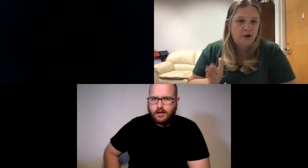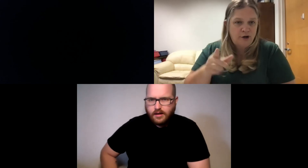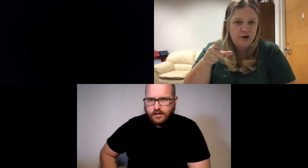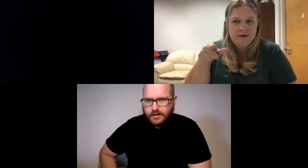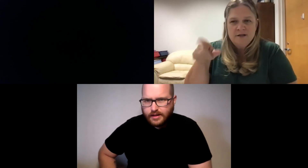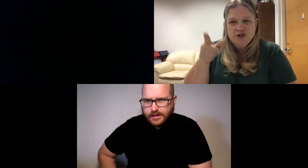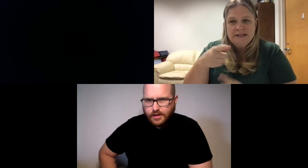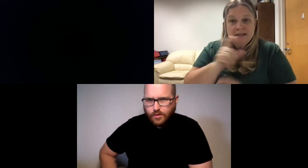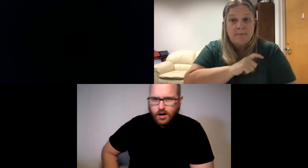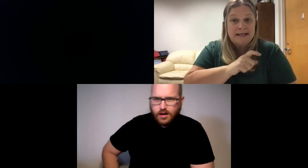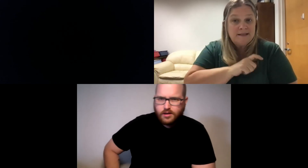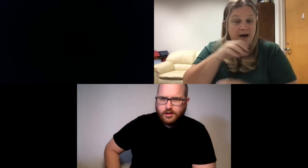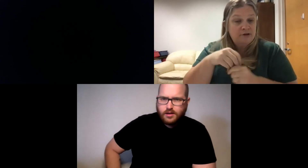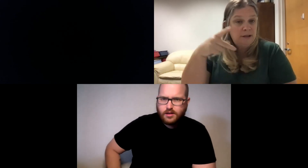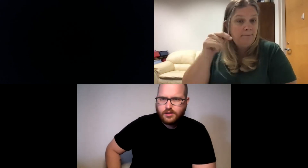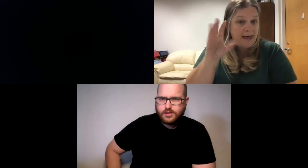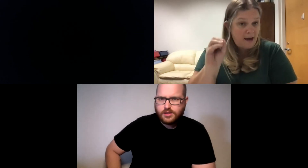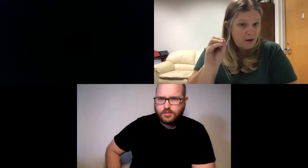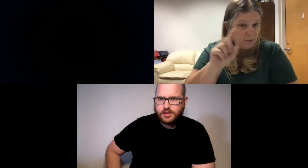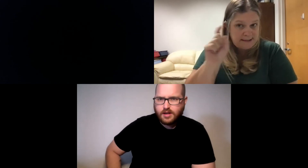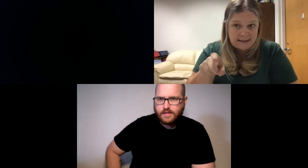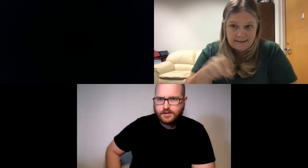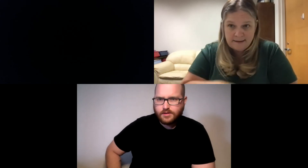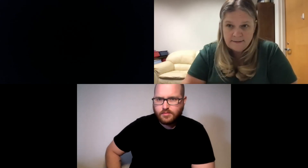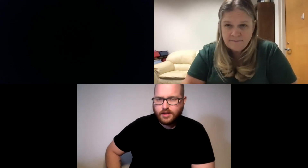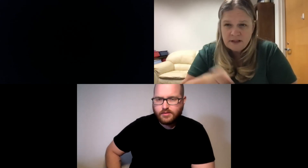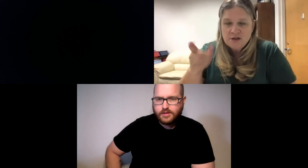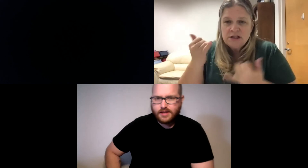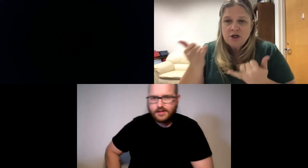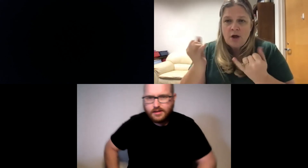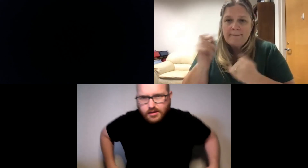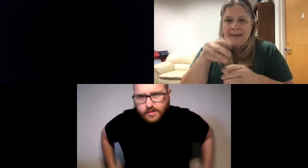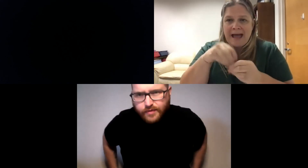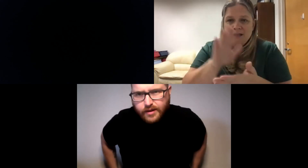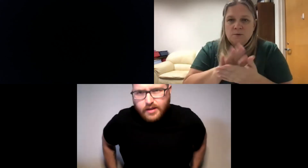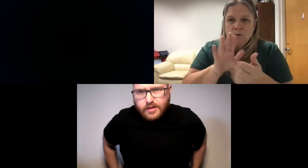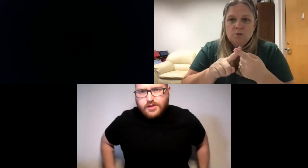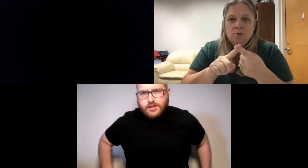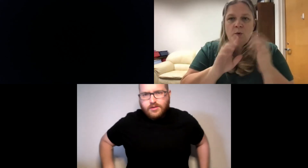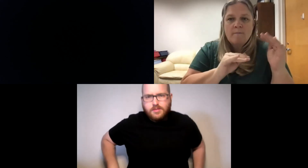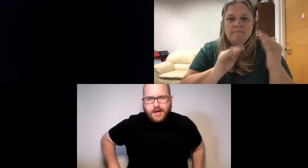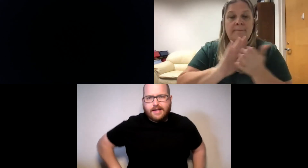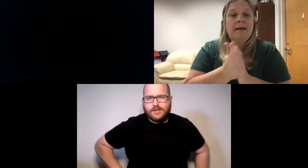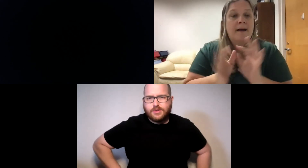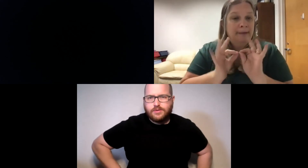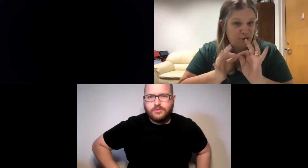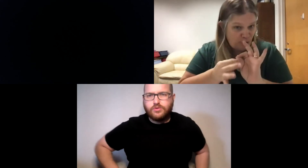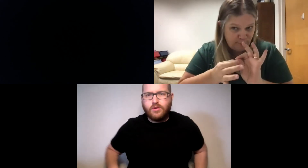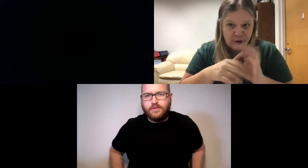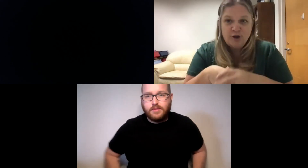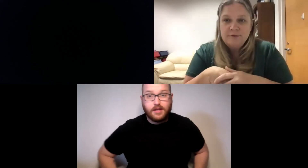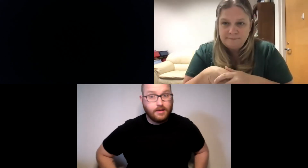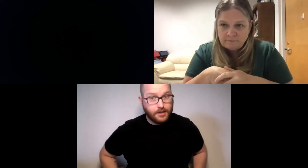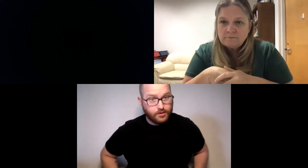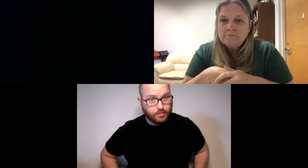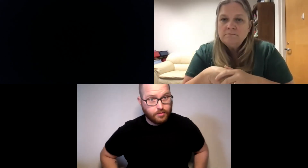I have Lindsay Walker. She's a police officer in Plano, Texas. She is currently back in school to